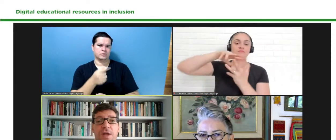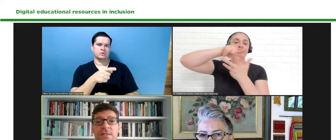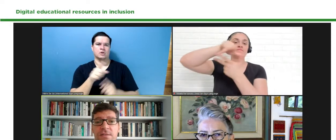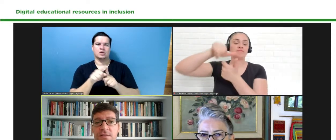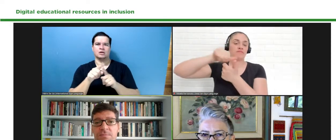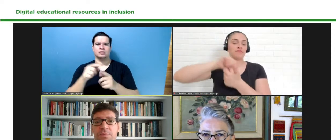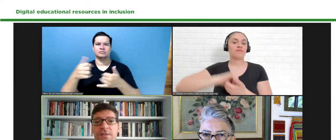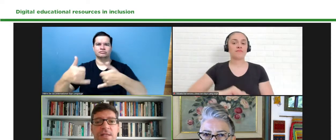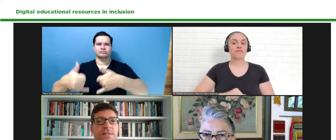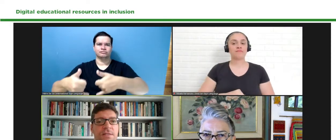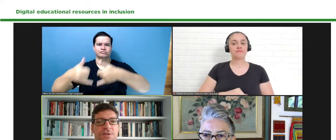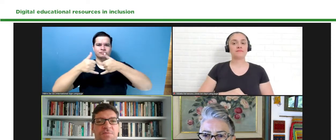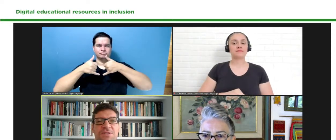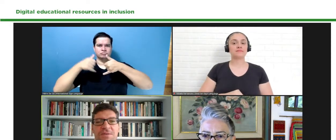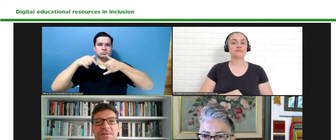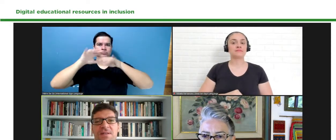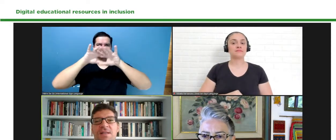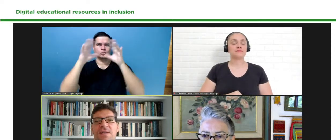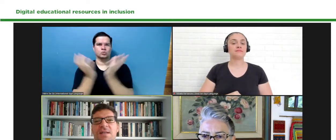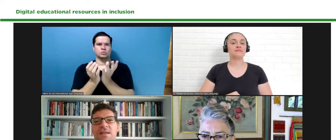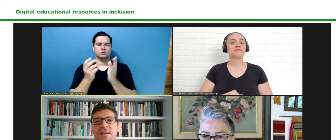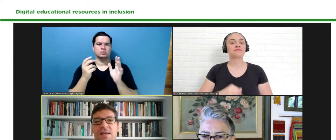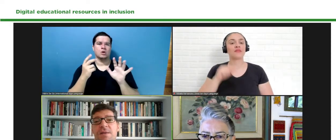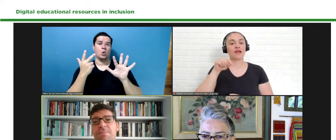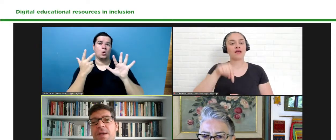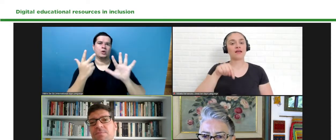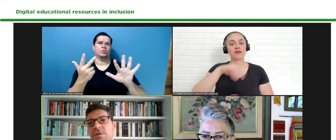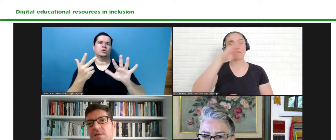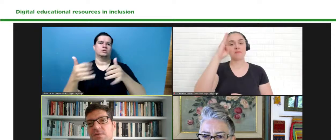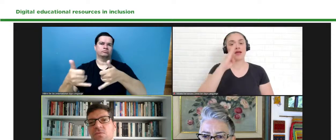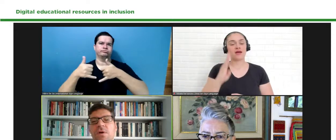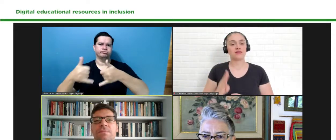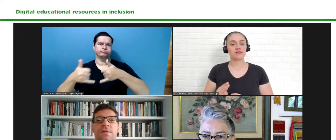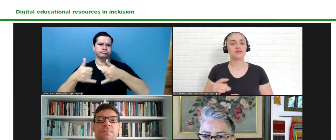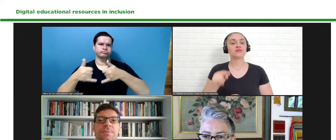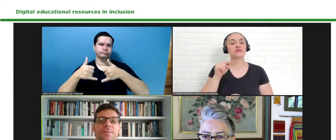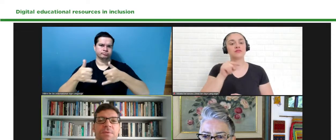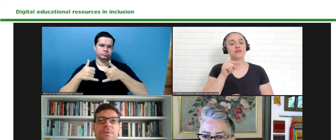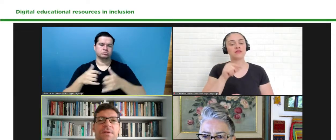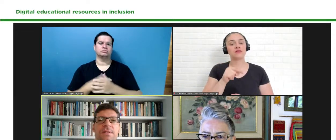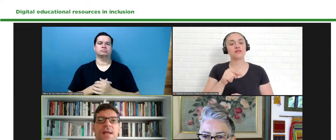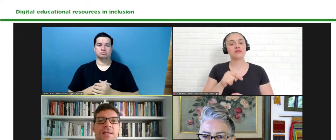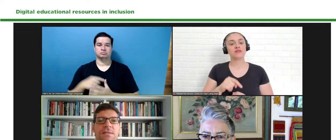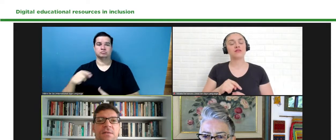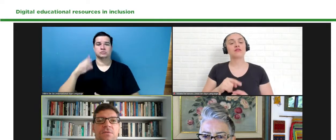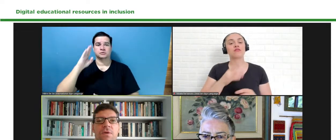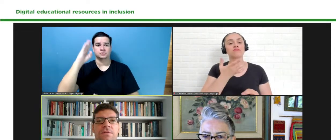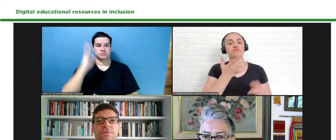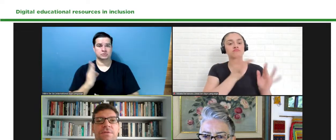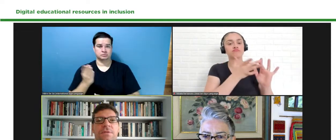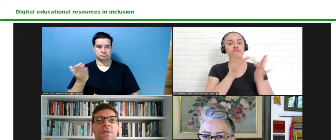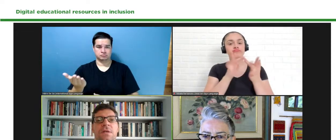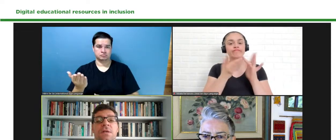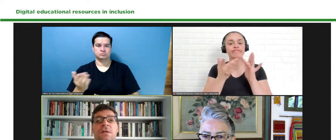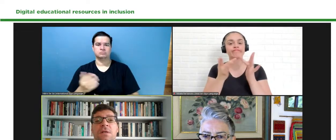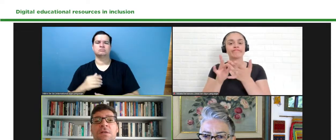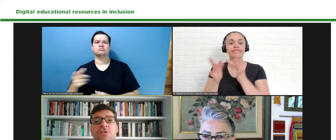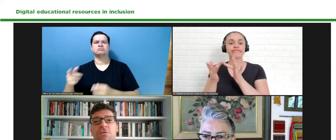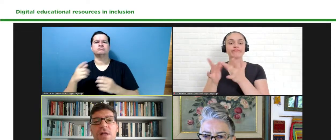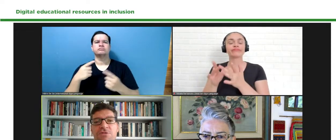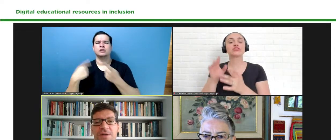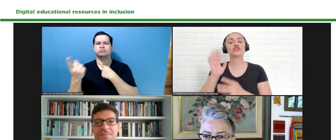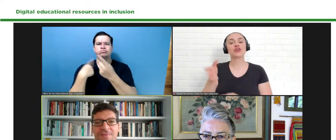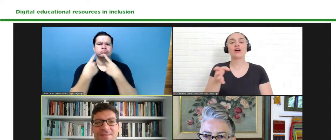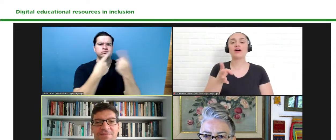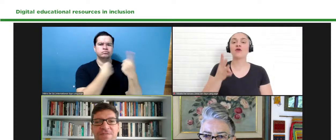the presidency of Brazil, and impact more than 1 million people in 19 countries.